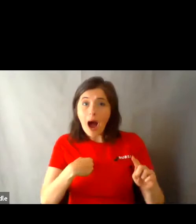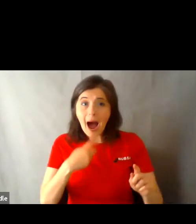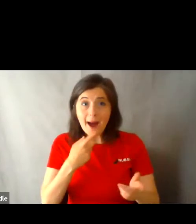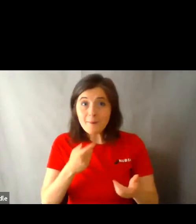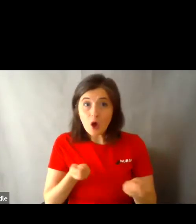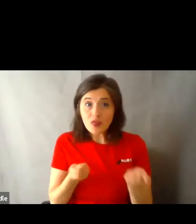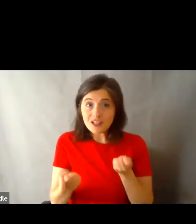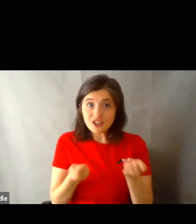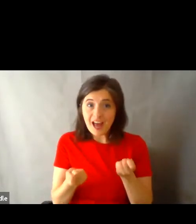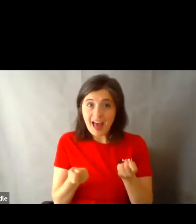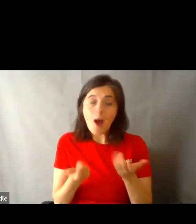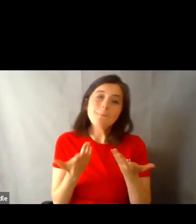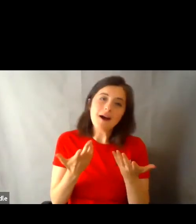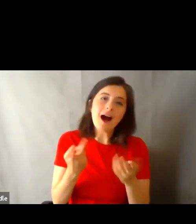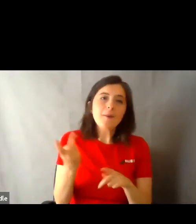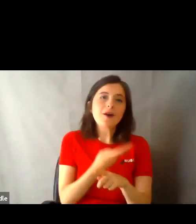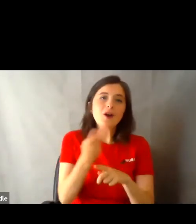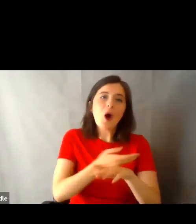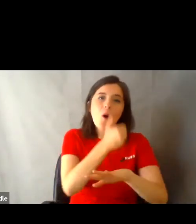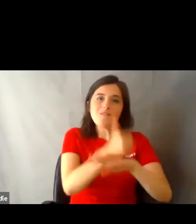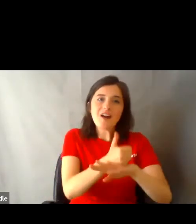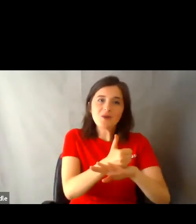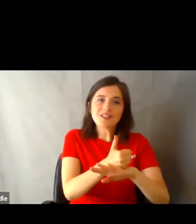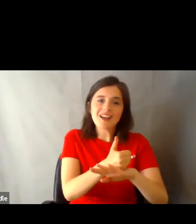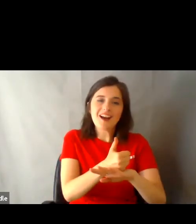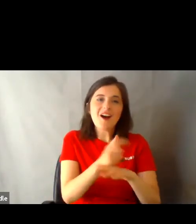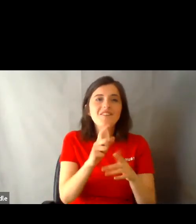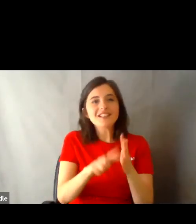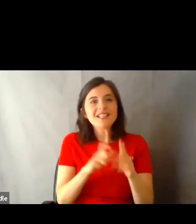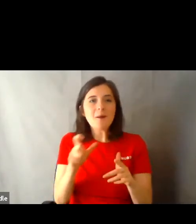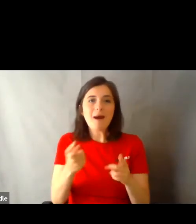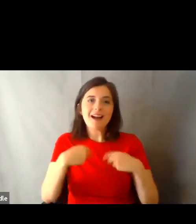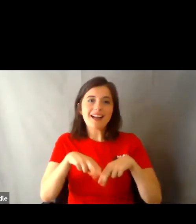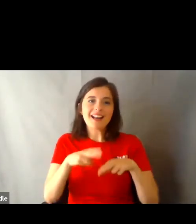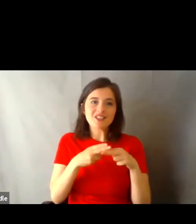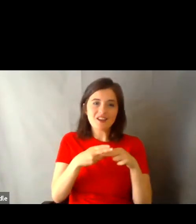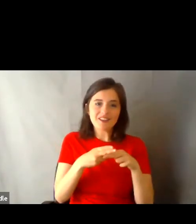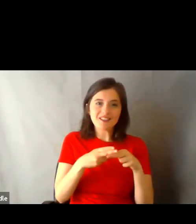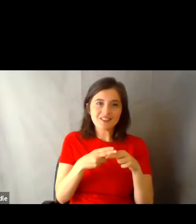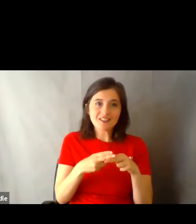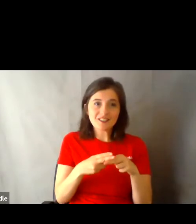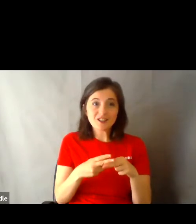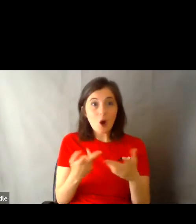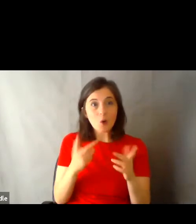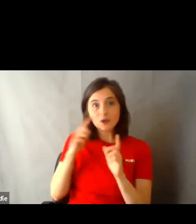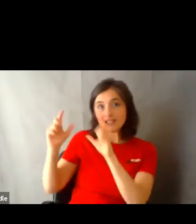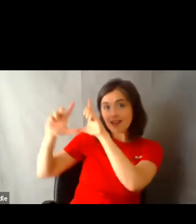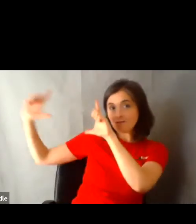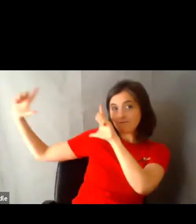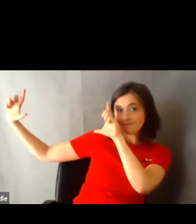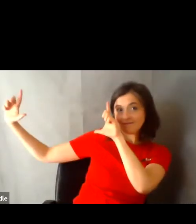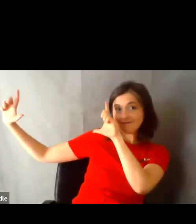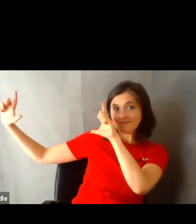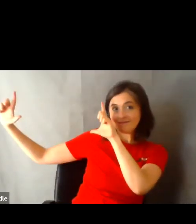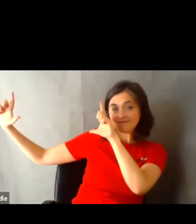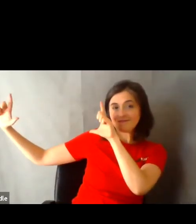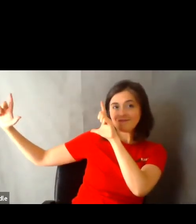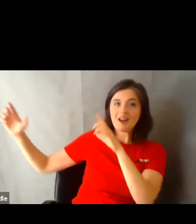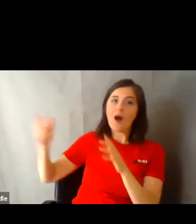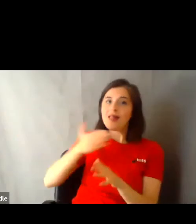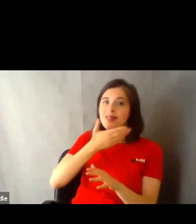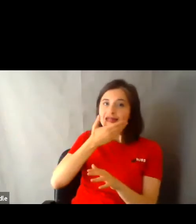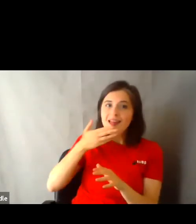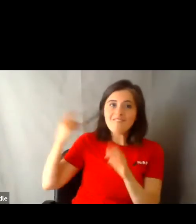Sheffield, but thank you very much for having us this evening. So hopefully you can see a bit of our lovely DPAC Sheffield